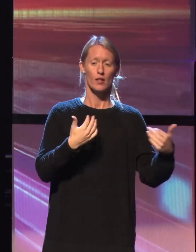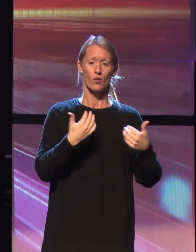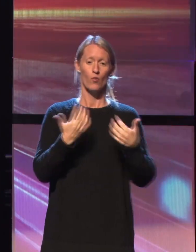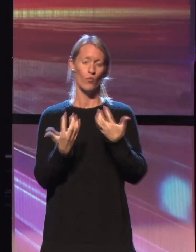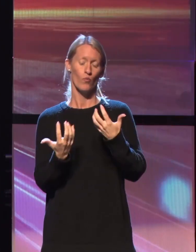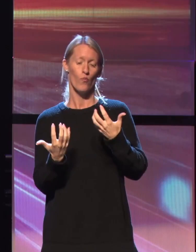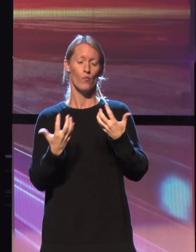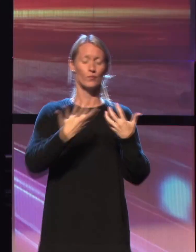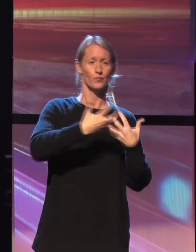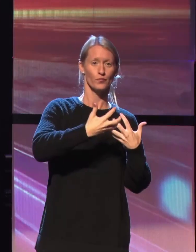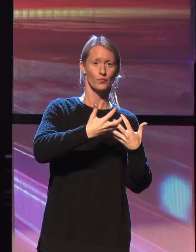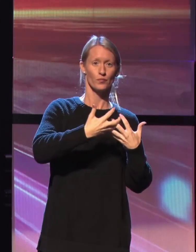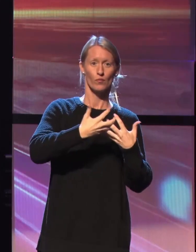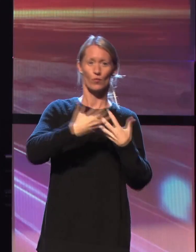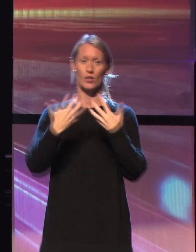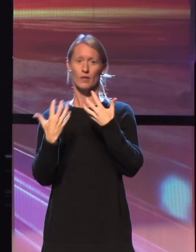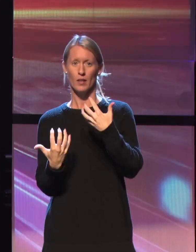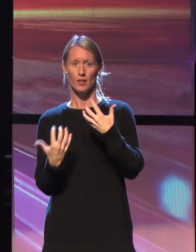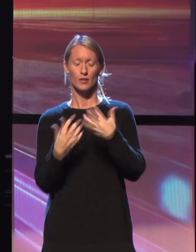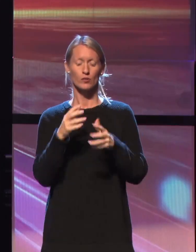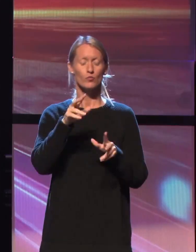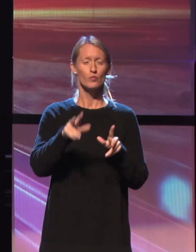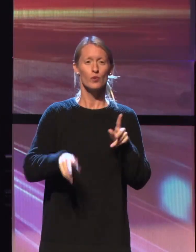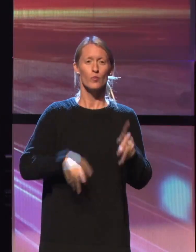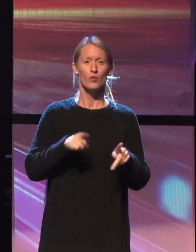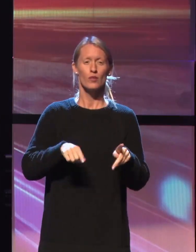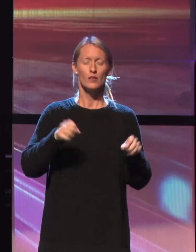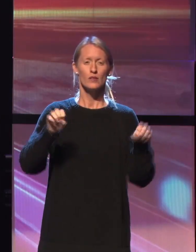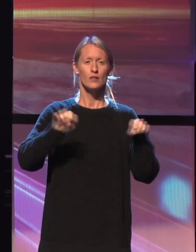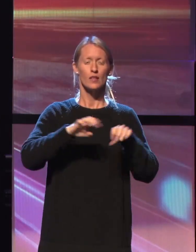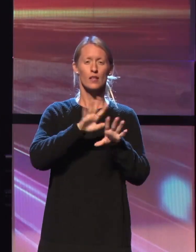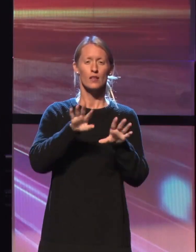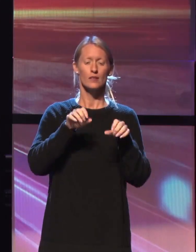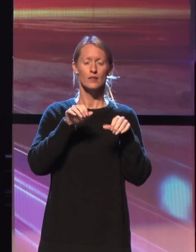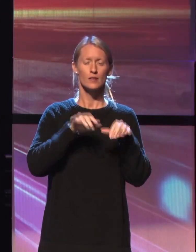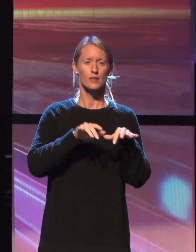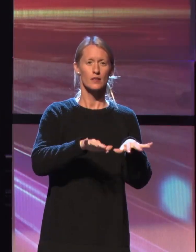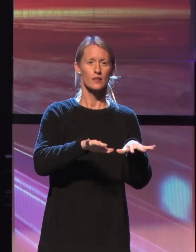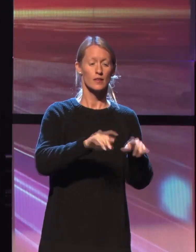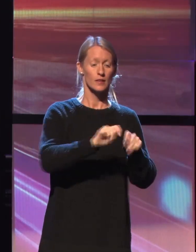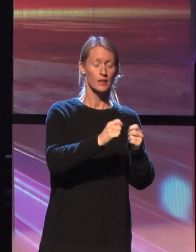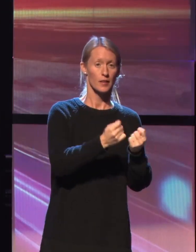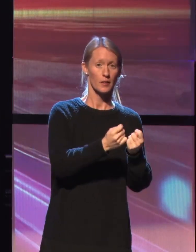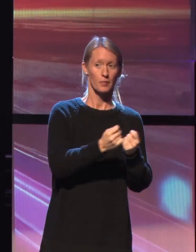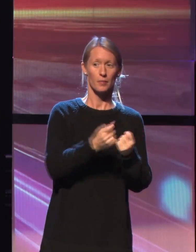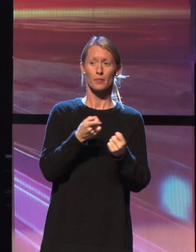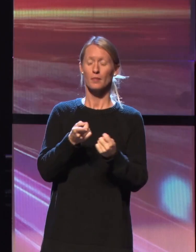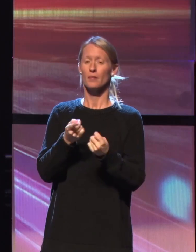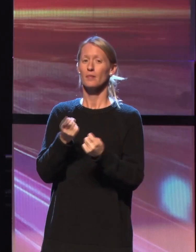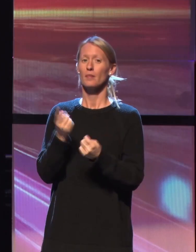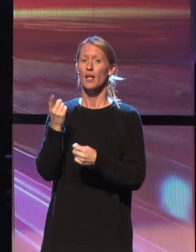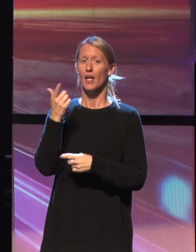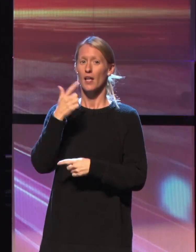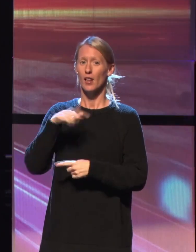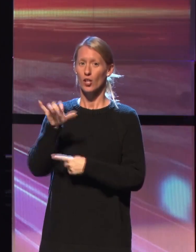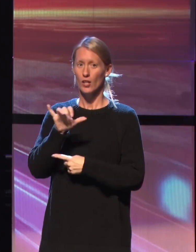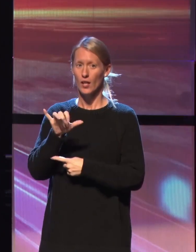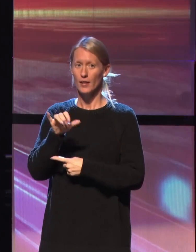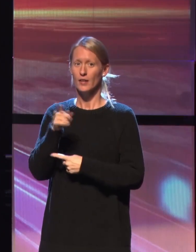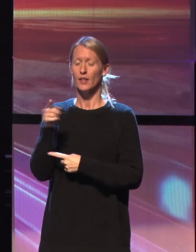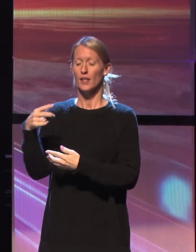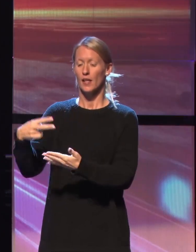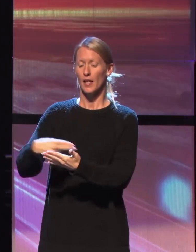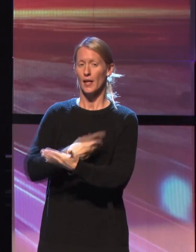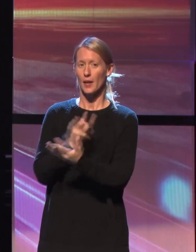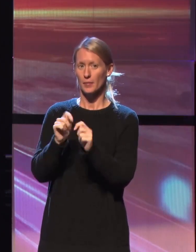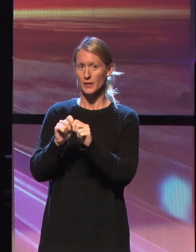would be committed to having clarity about what Team Dragon looks like and what Team Lamb looks like. See, I don't think that